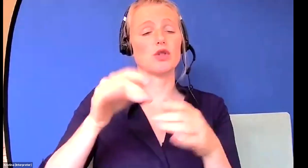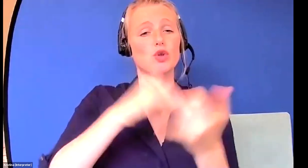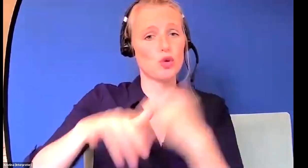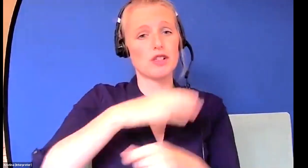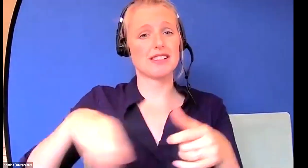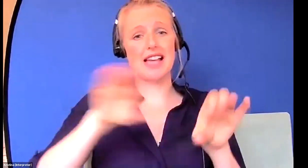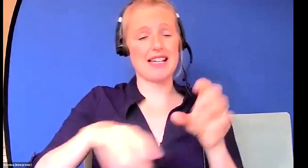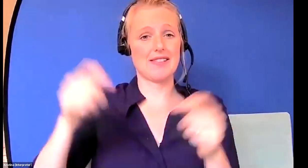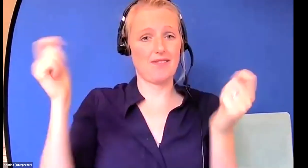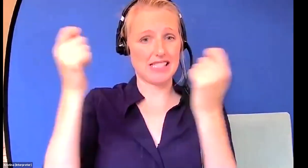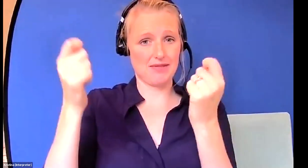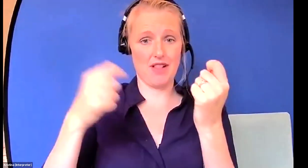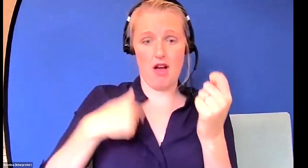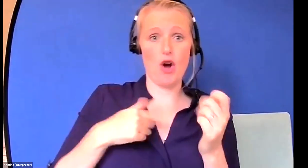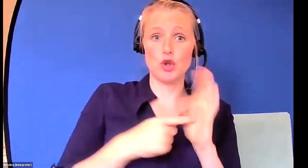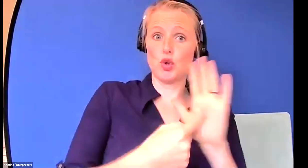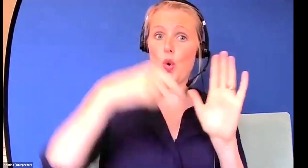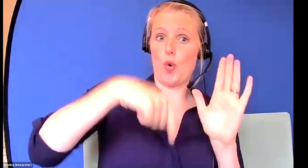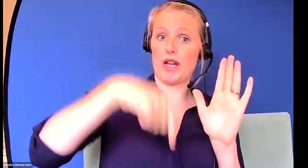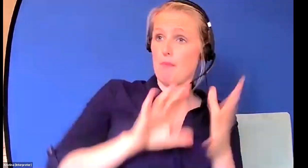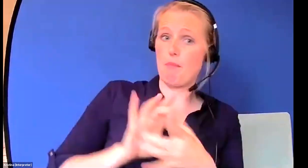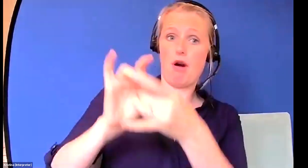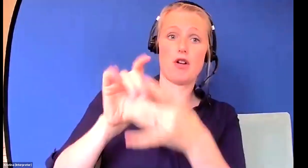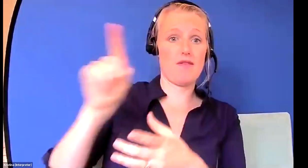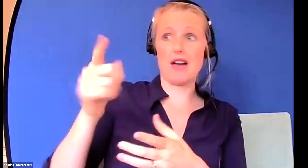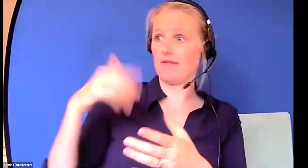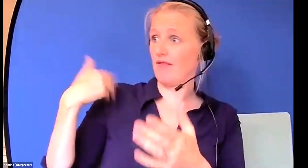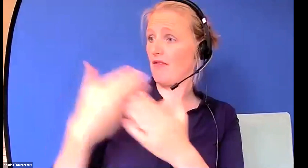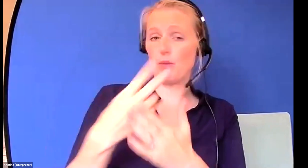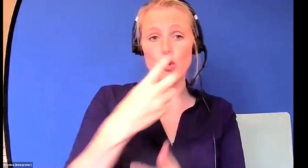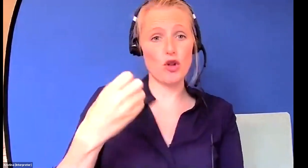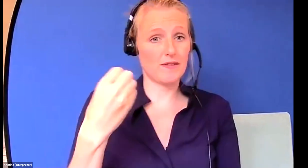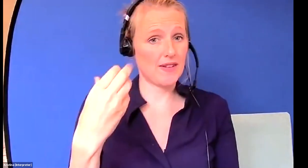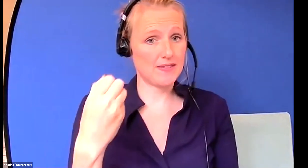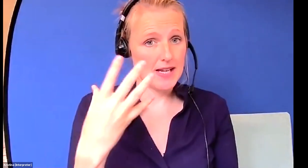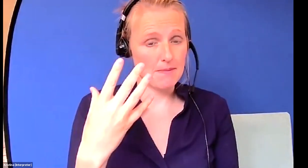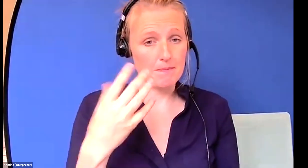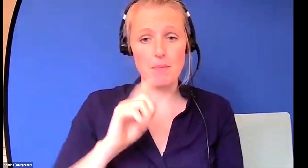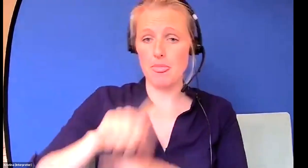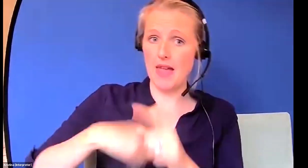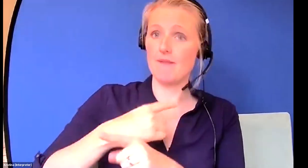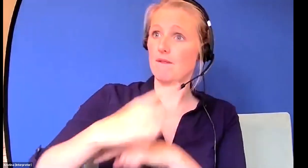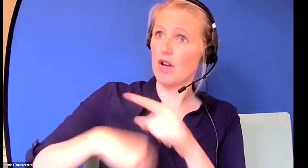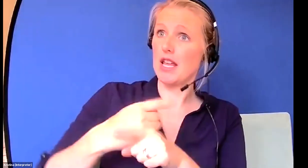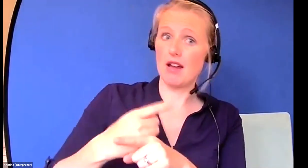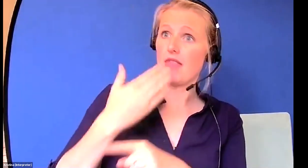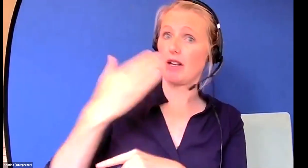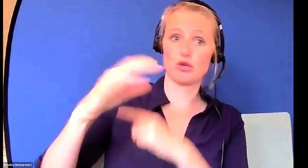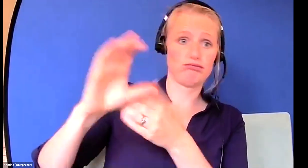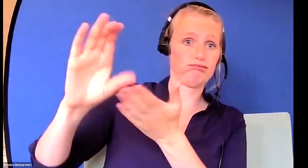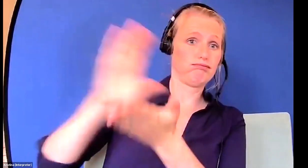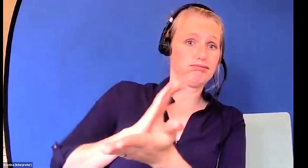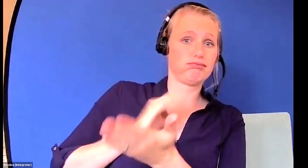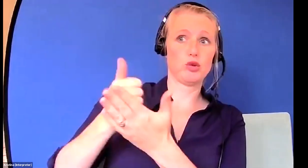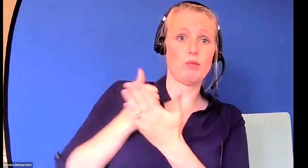annual showcase has been part of this since 2015. And each year we have, with their support, welcomed a range of guest speakers,